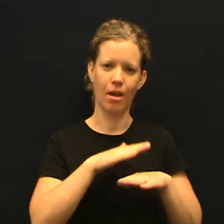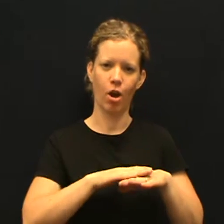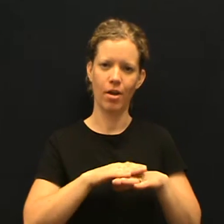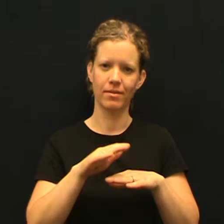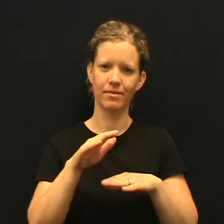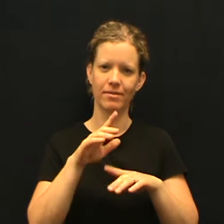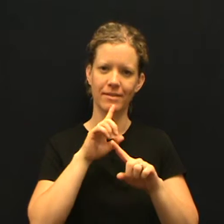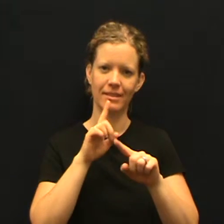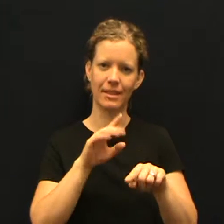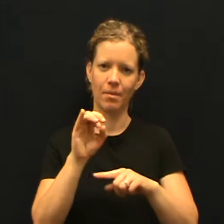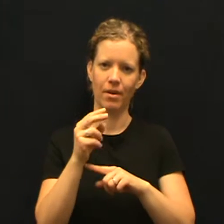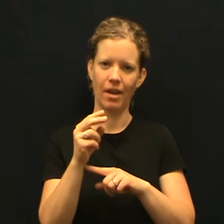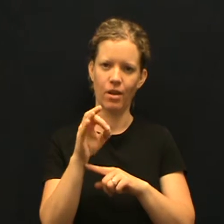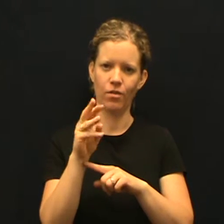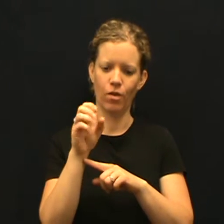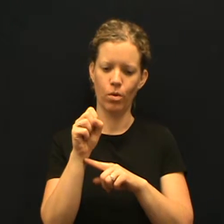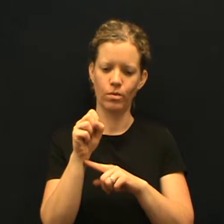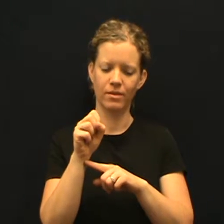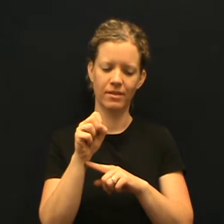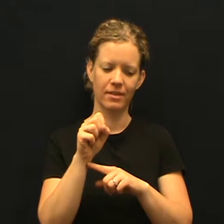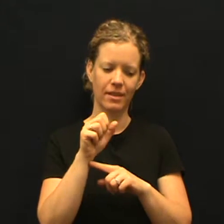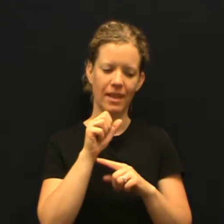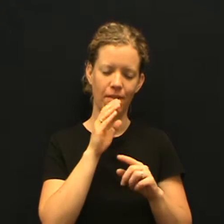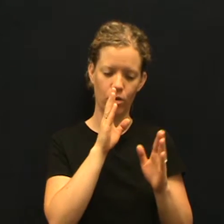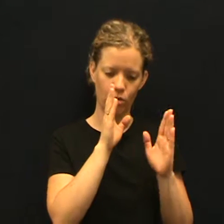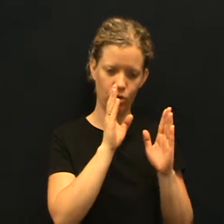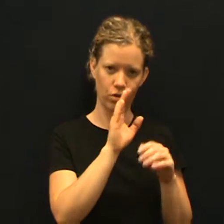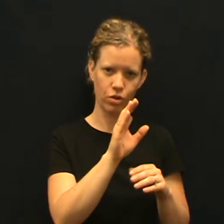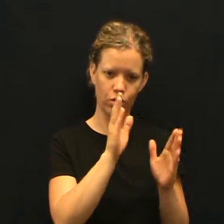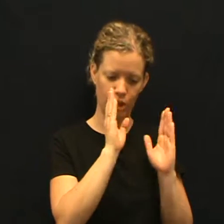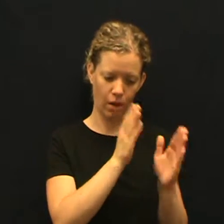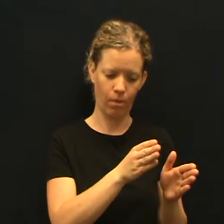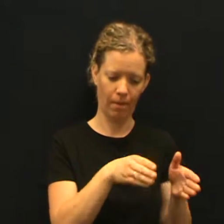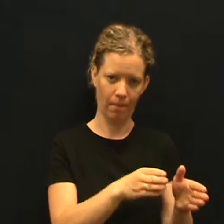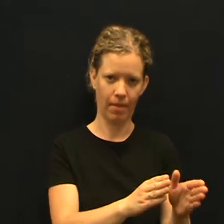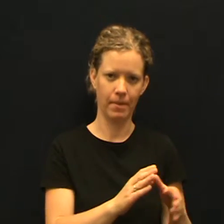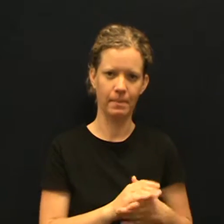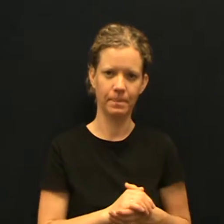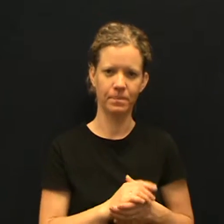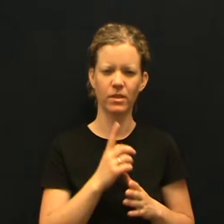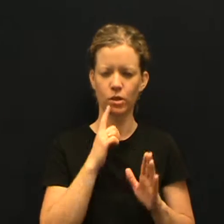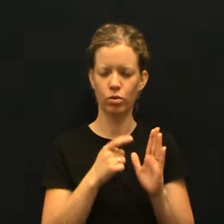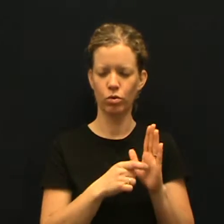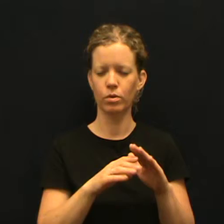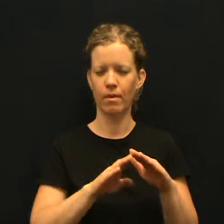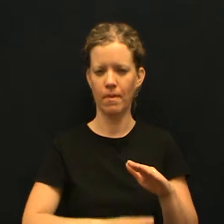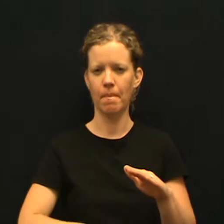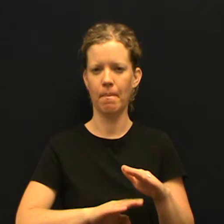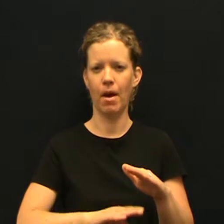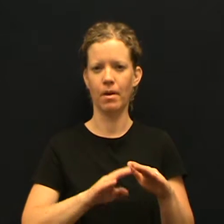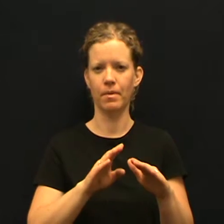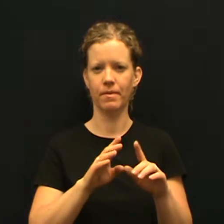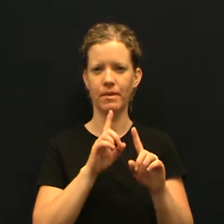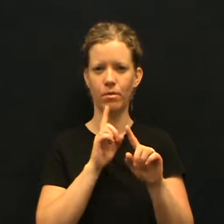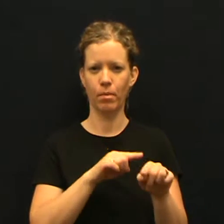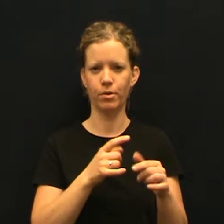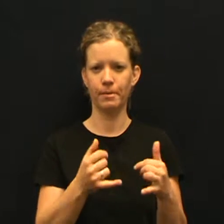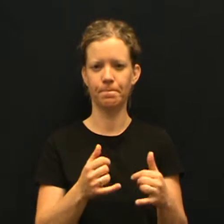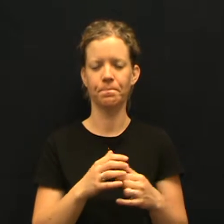flows, so we have to include those items. And you can see that we did that on the bottom of this statement now. Also, if there were